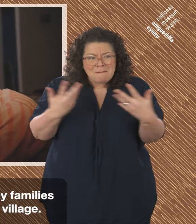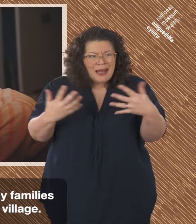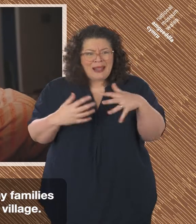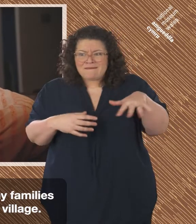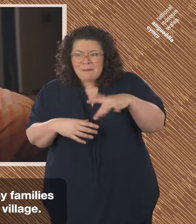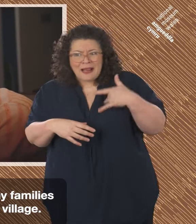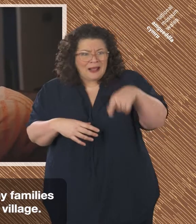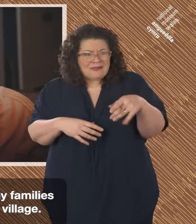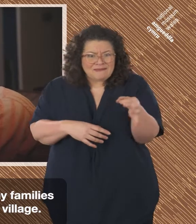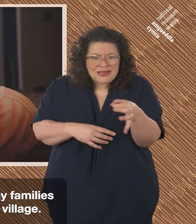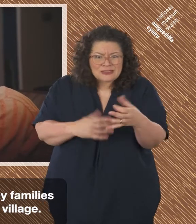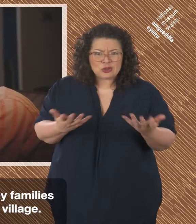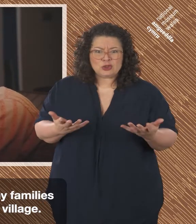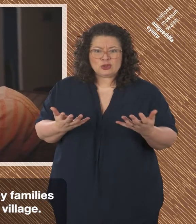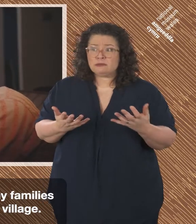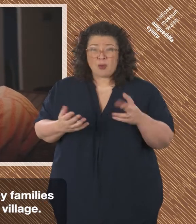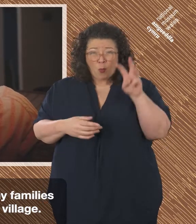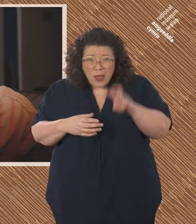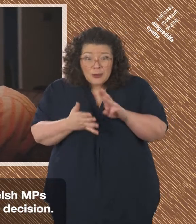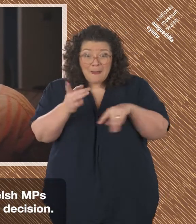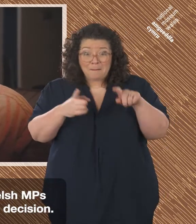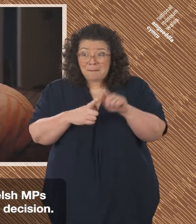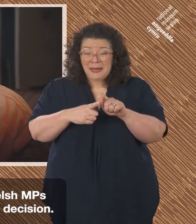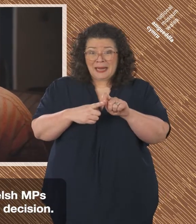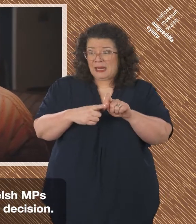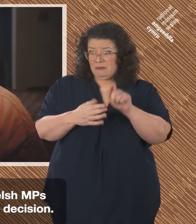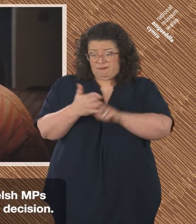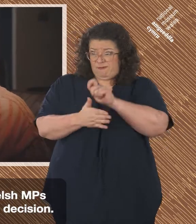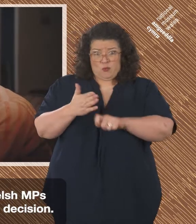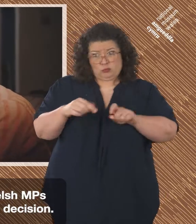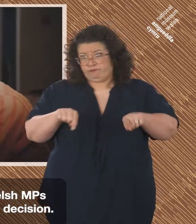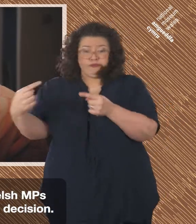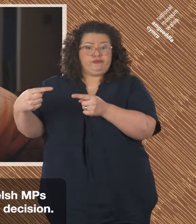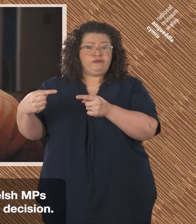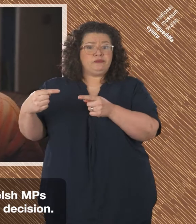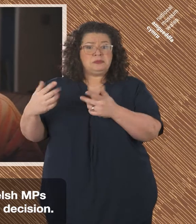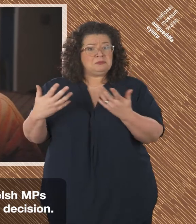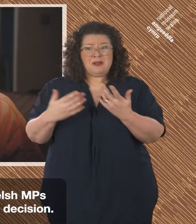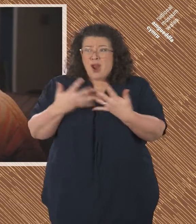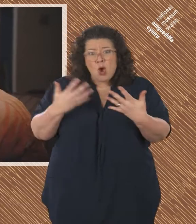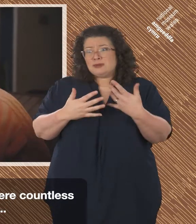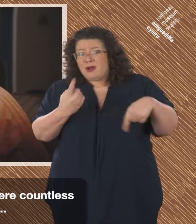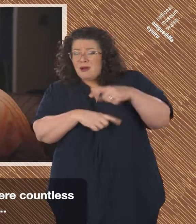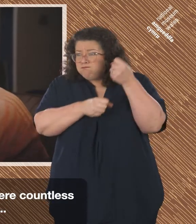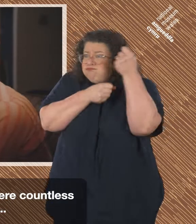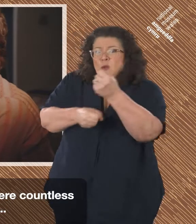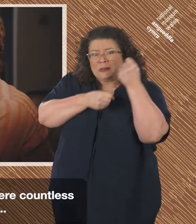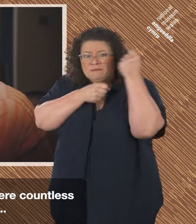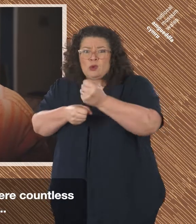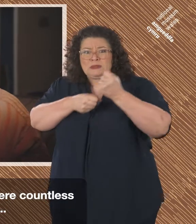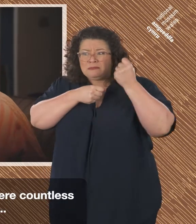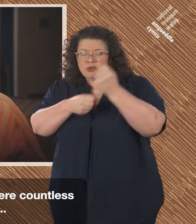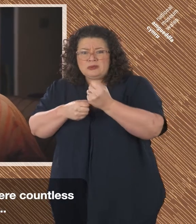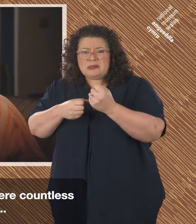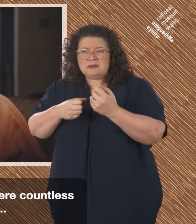many families still lived in the village, even though Welsh MPs voted against the decision, even though there were